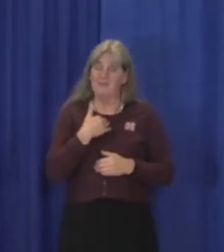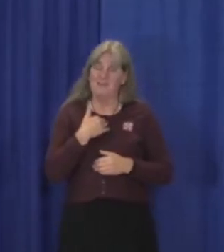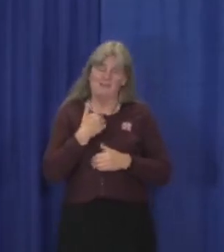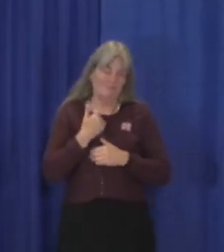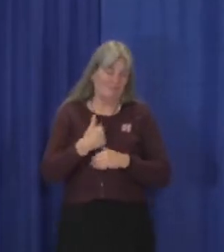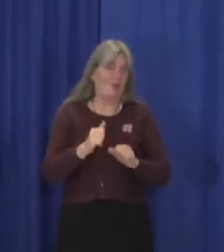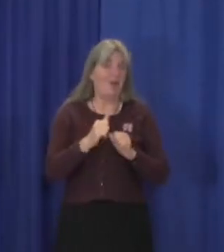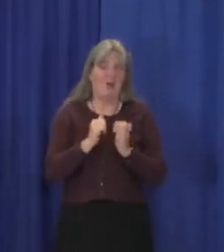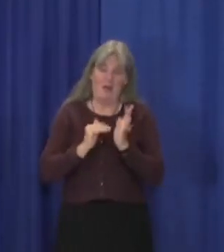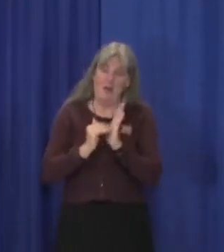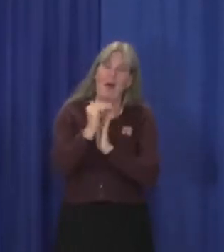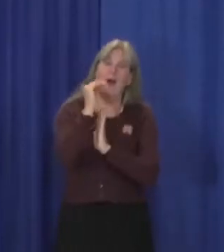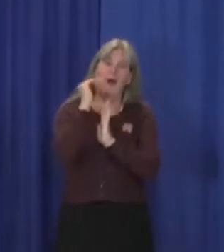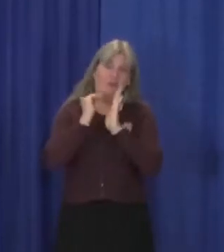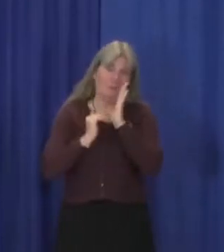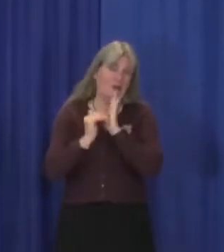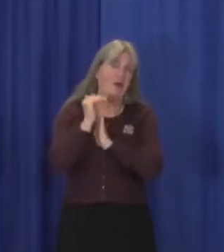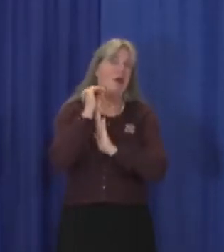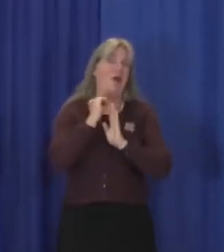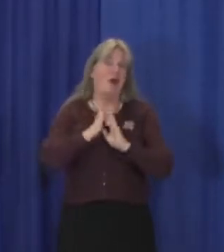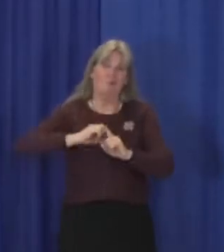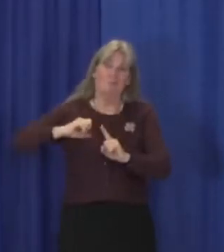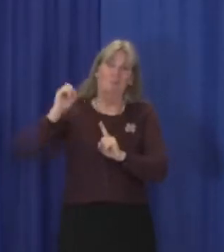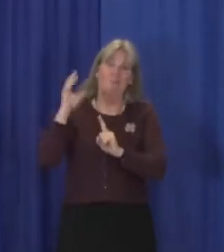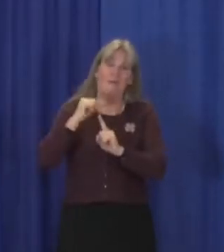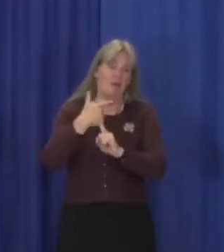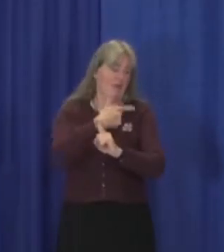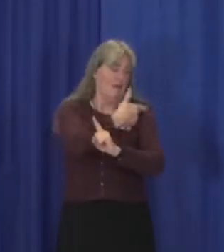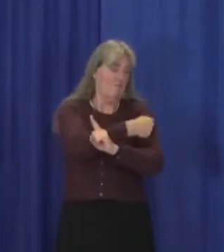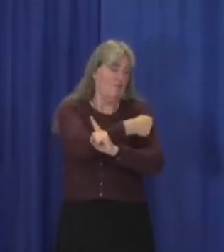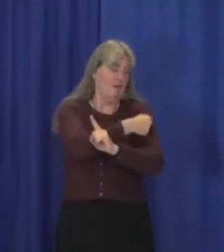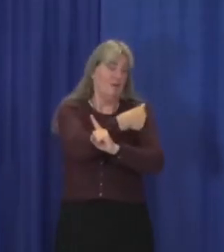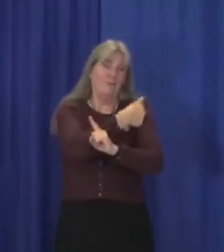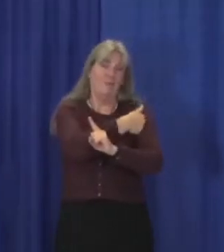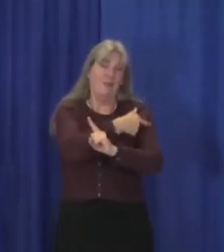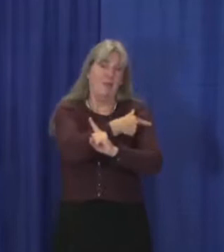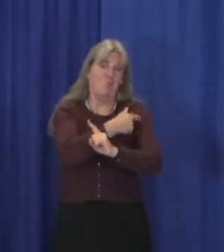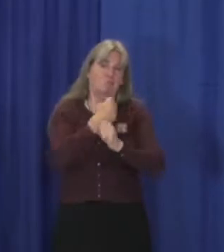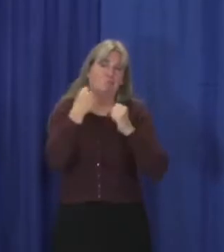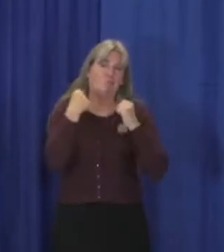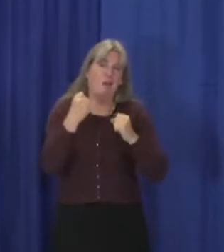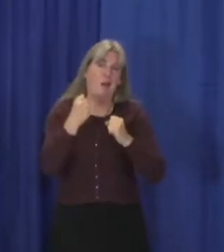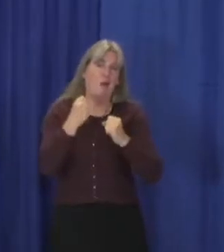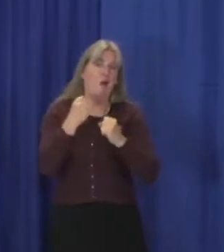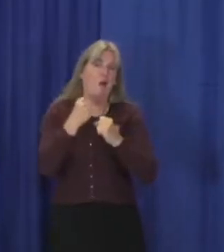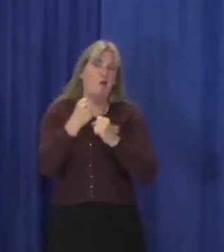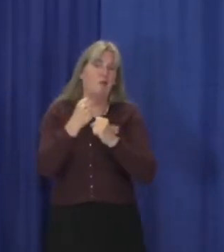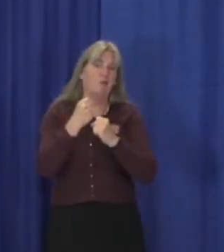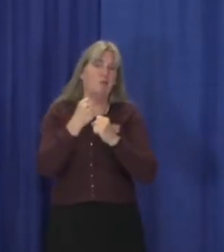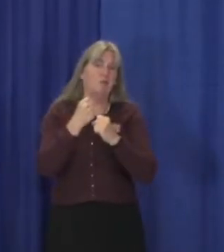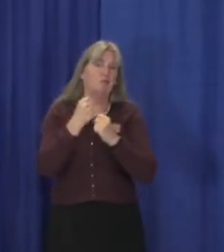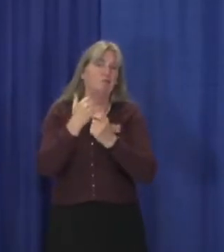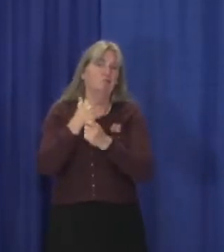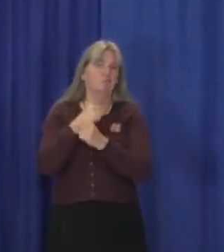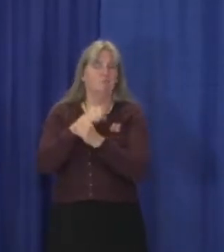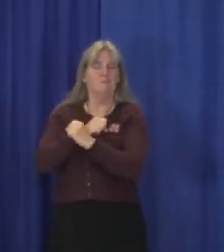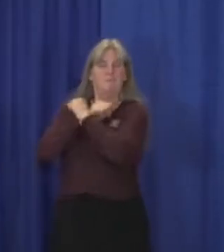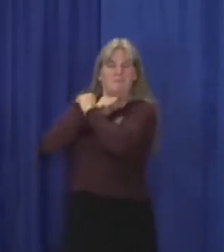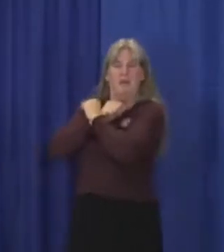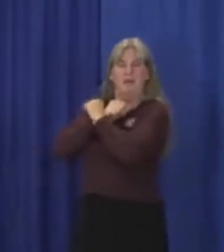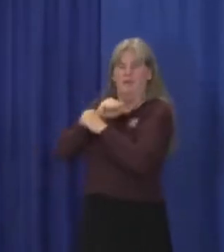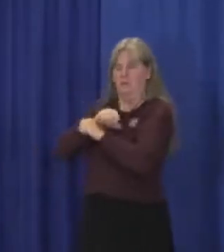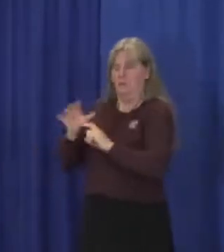say, immunization, vaccines, remain the most powerful tool to allow us to treat